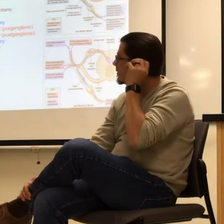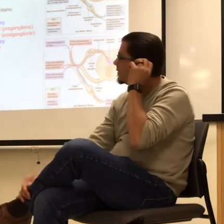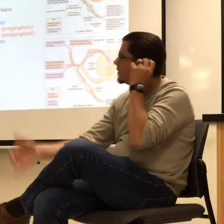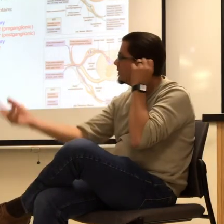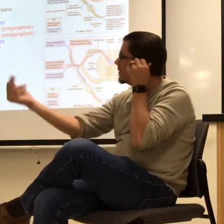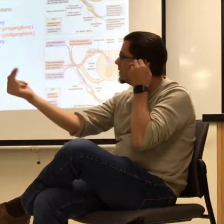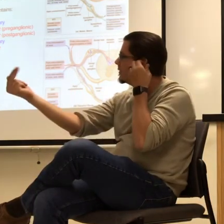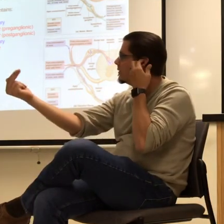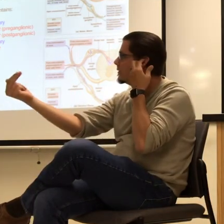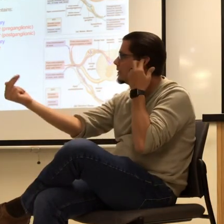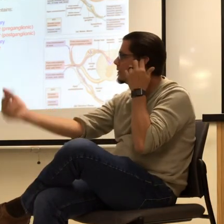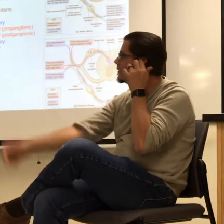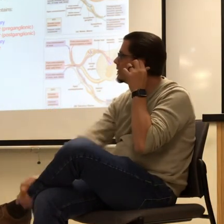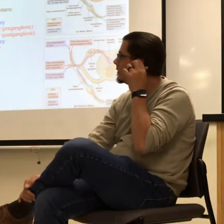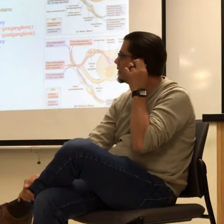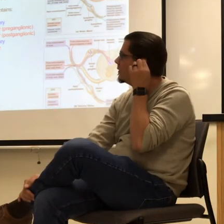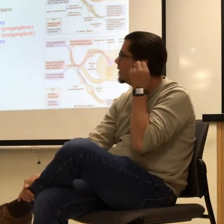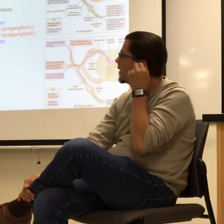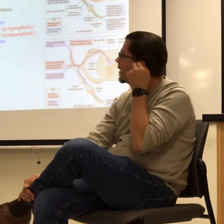13.